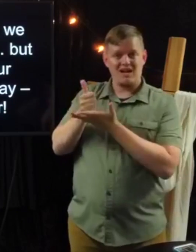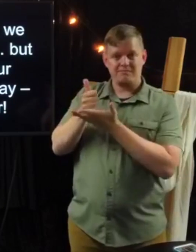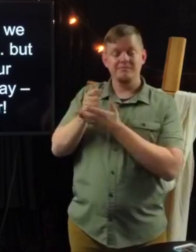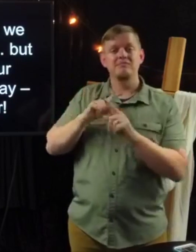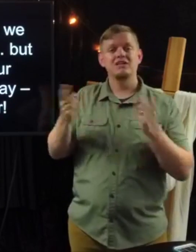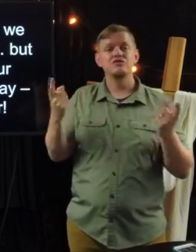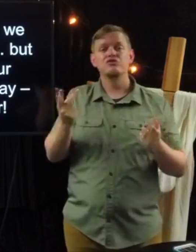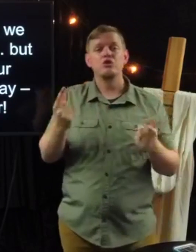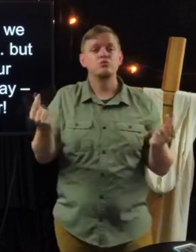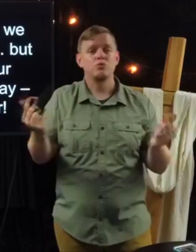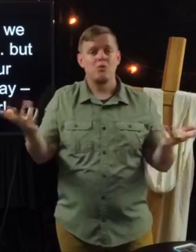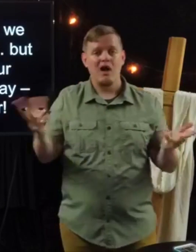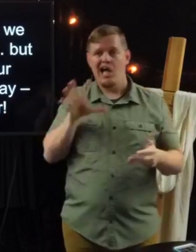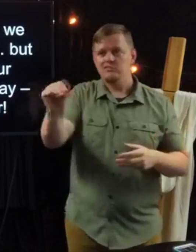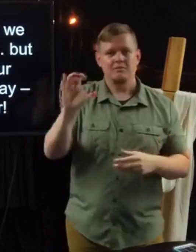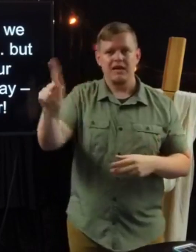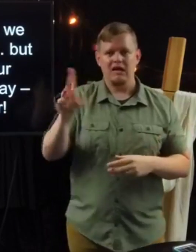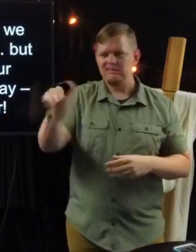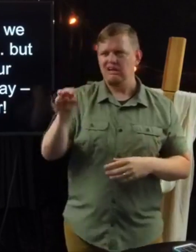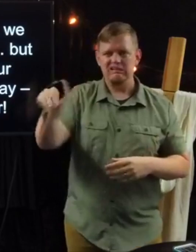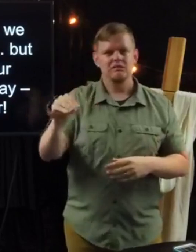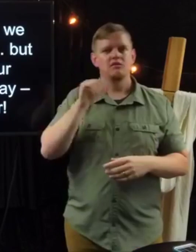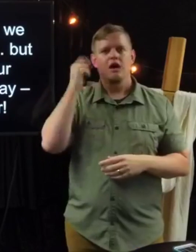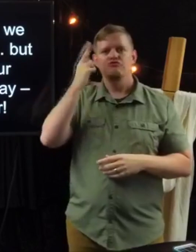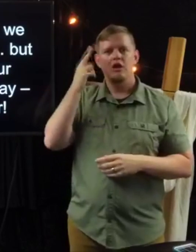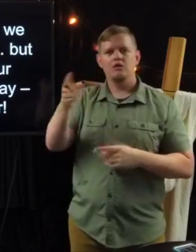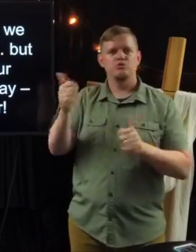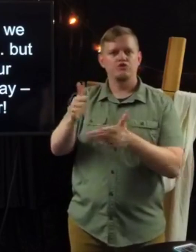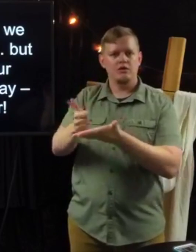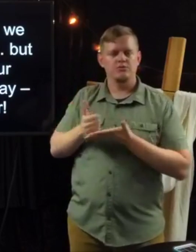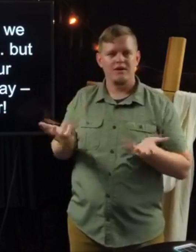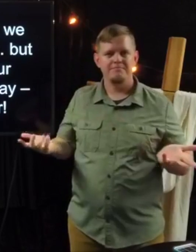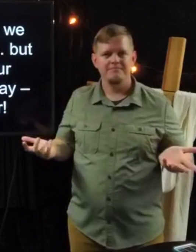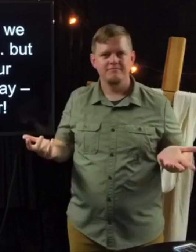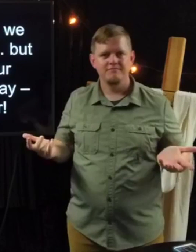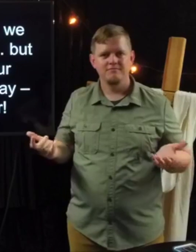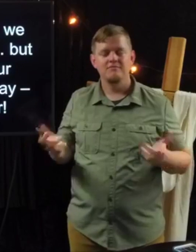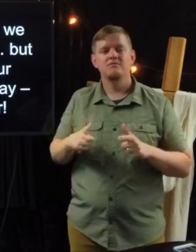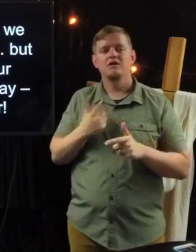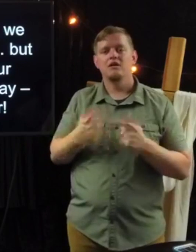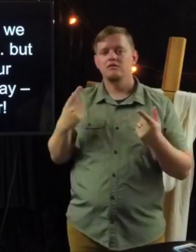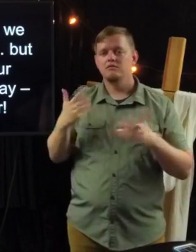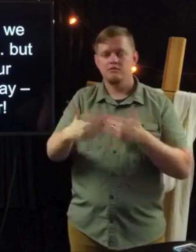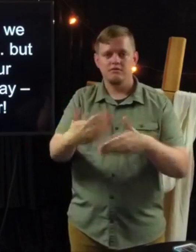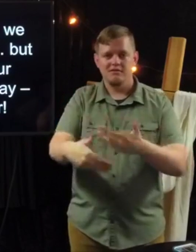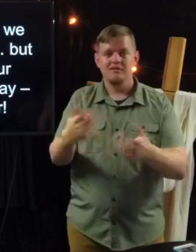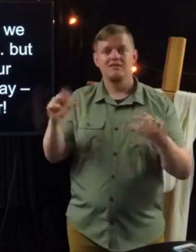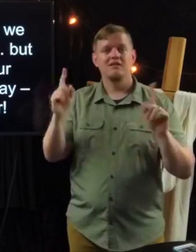try to help him. But the dog bit back at the man, not realizing that the man was trying to help him. And